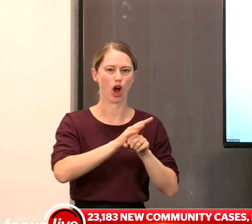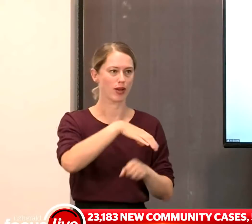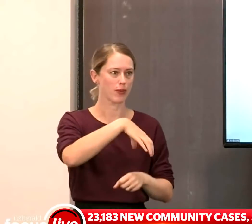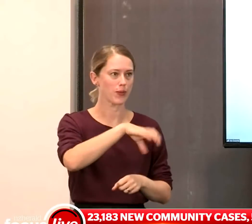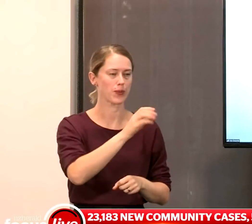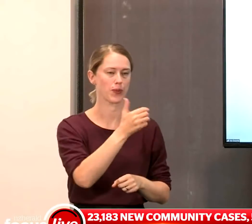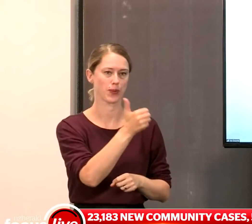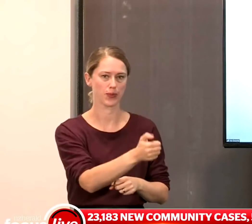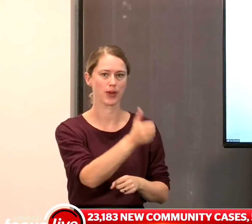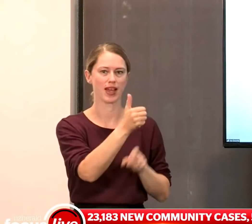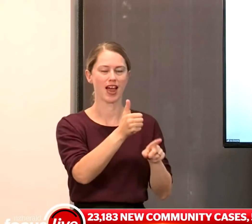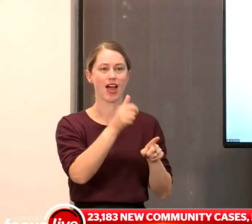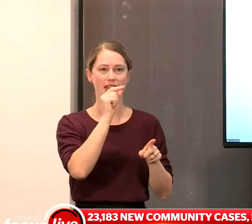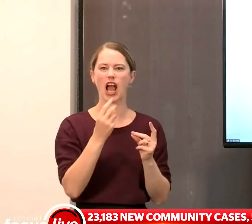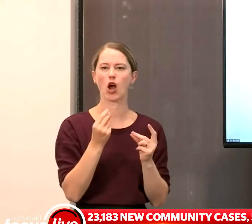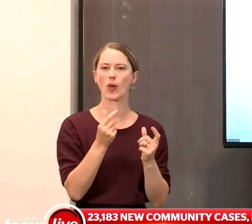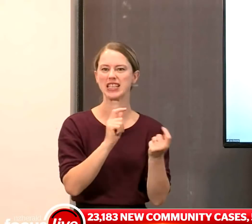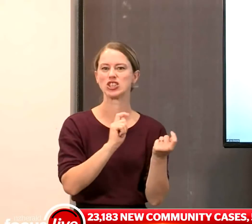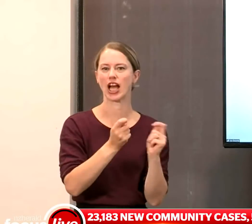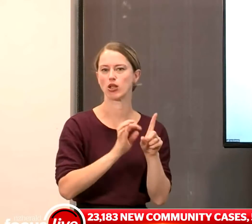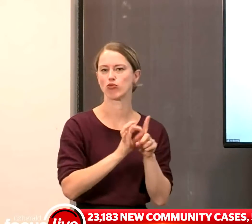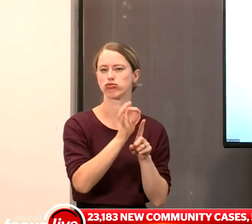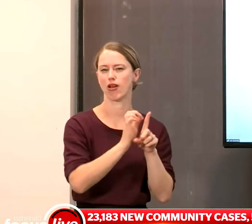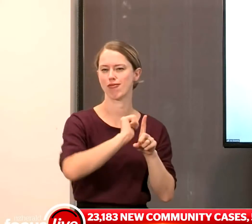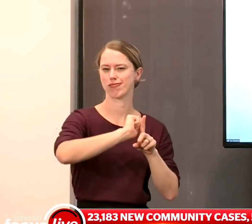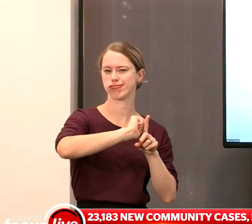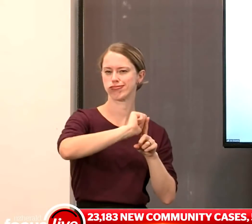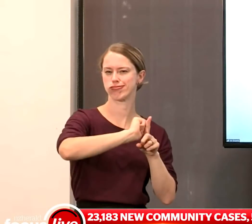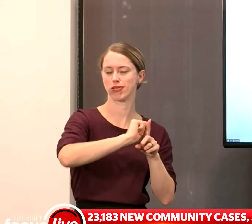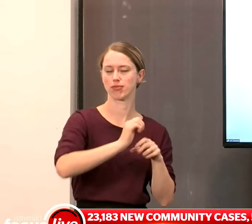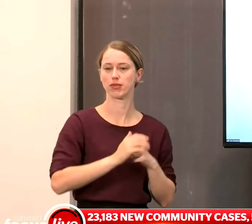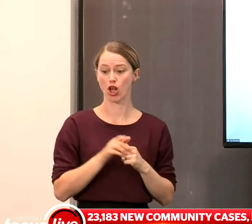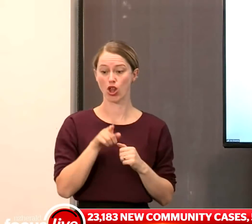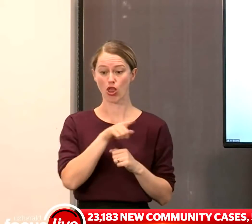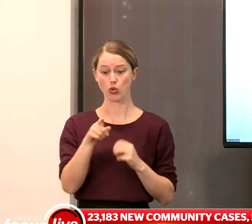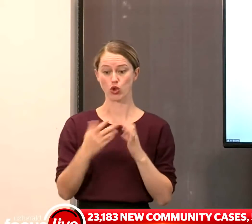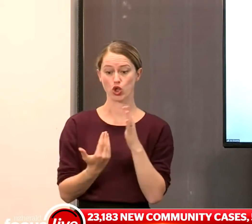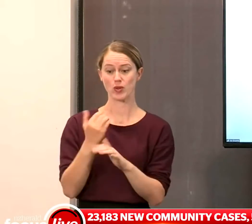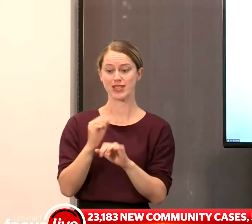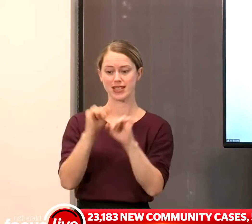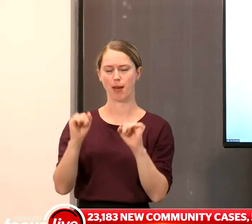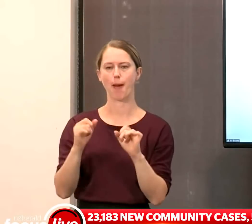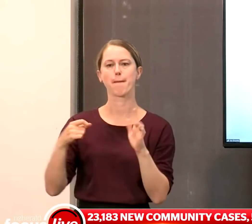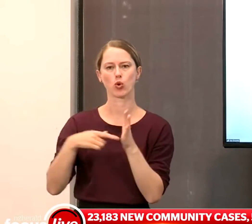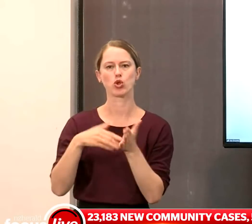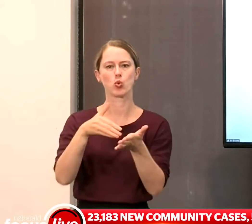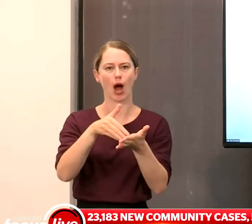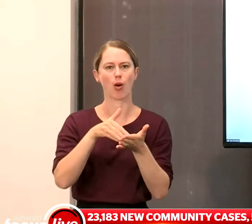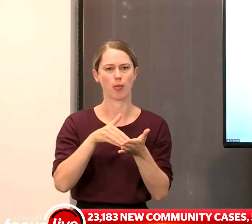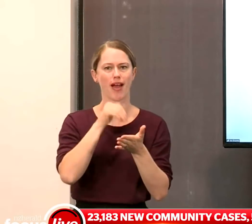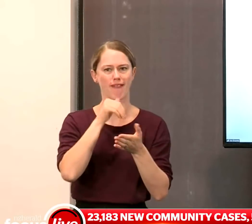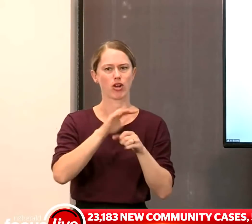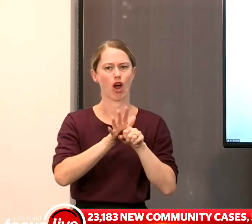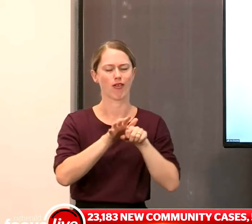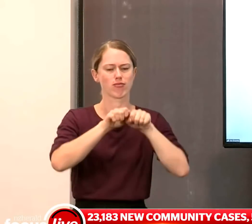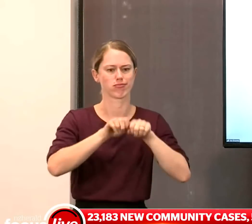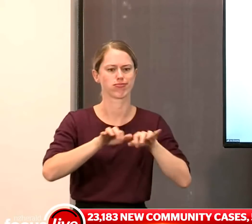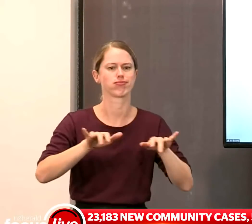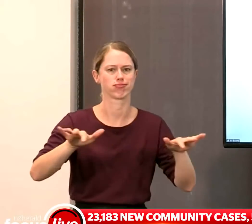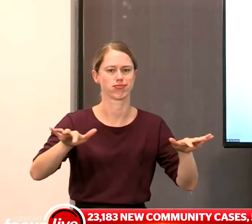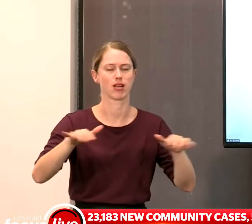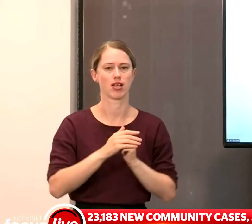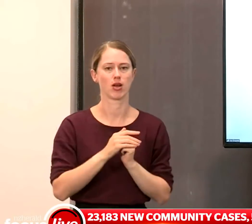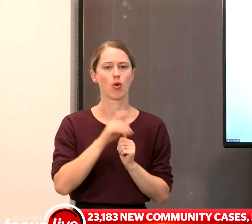deliver rapid improvements so that those systems will be important for us to work at the scale that we need to work, and they will